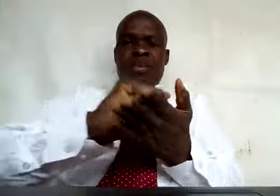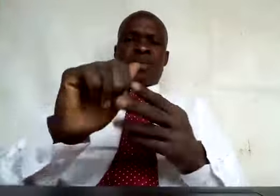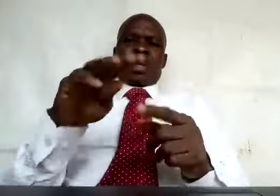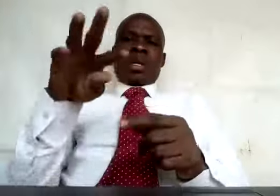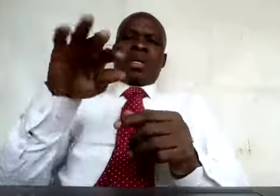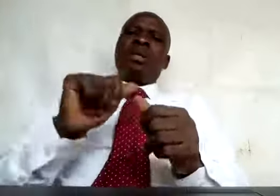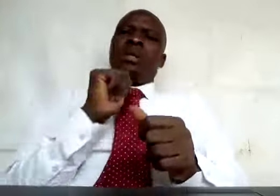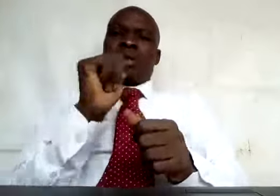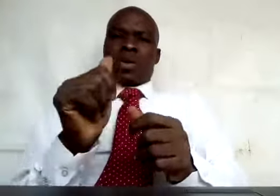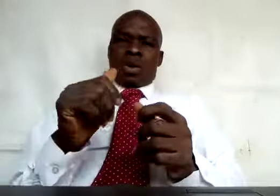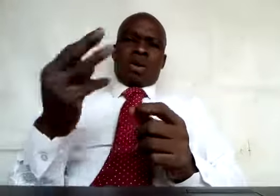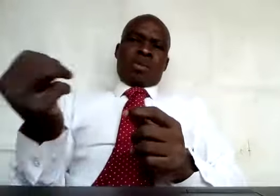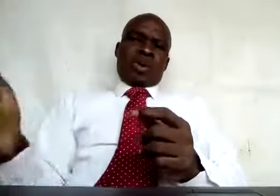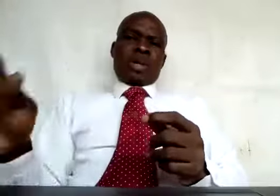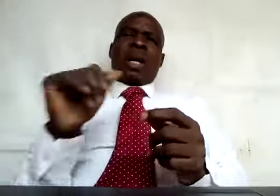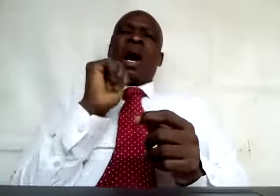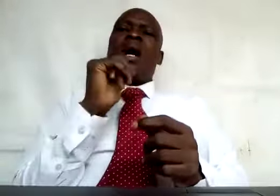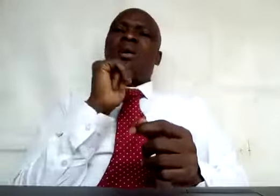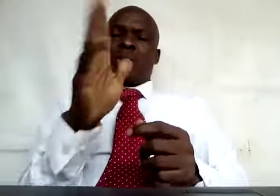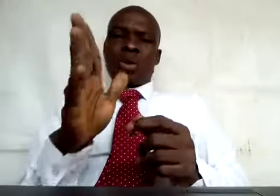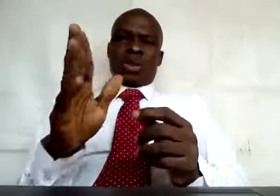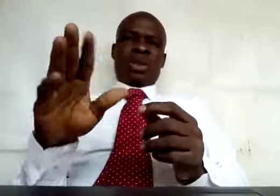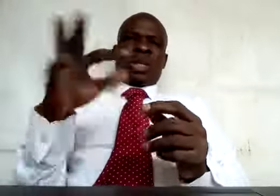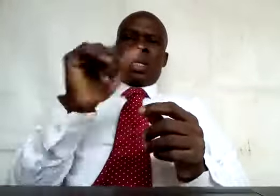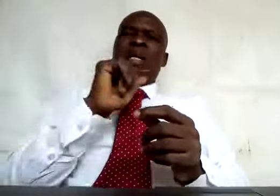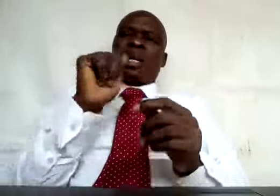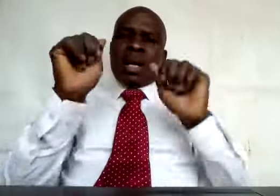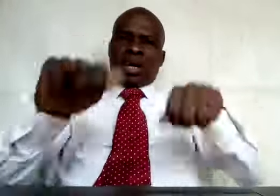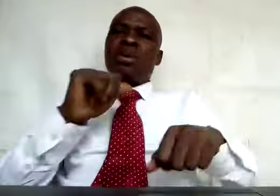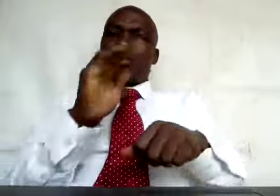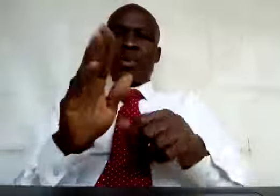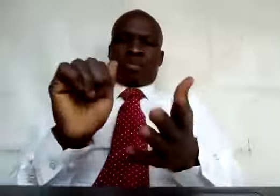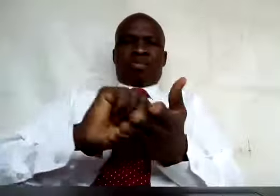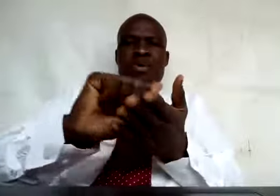Non-metals are not lustrous and cannot be polished. They are dull.